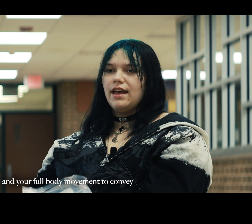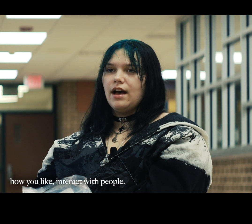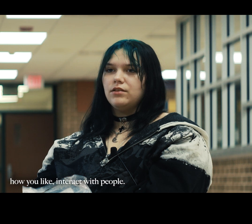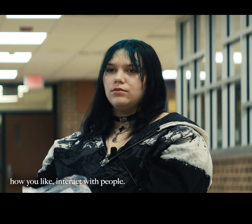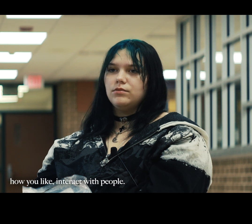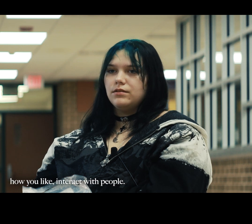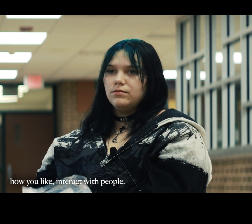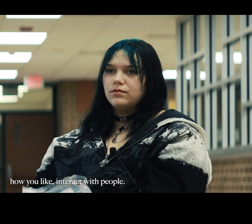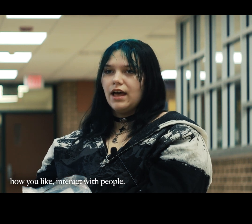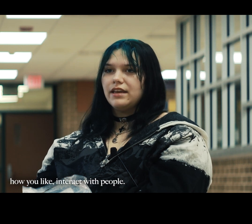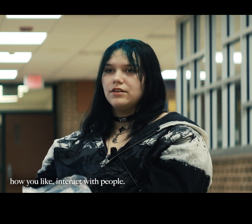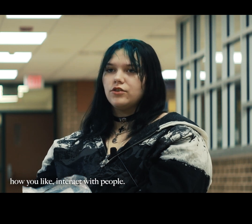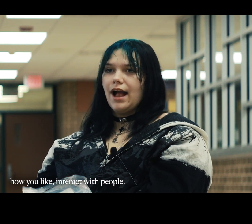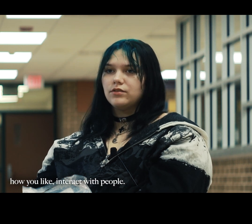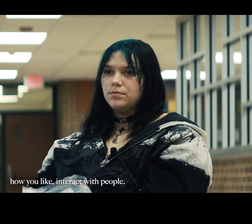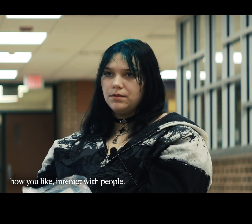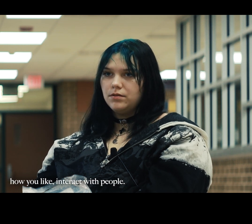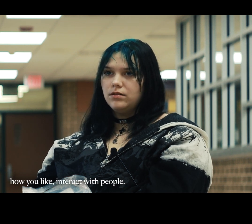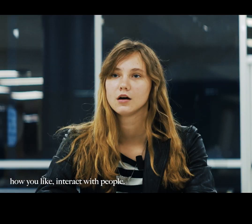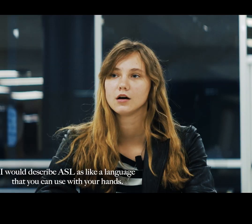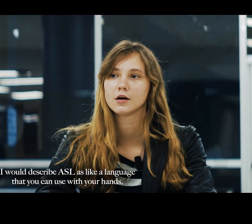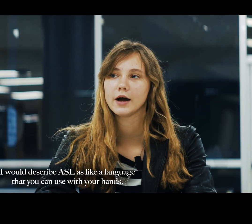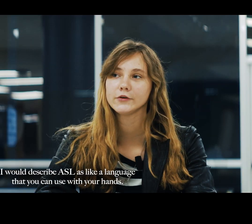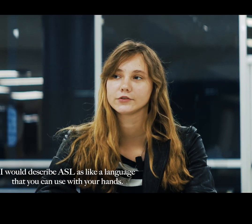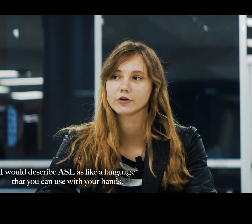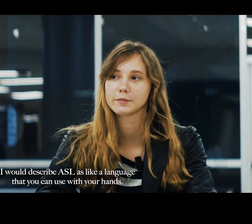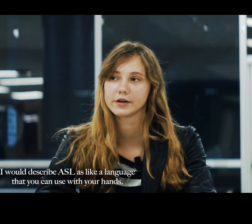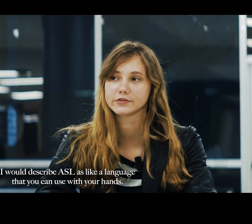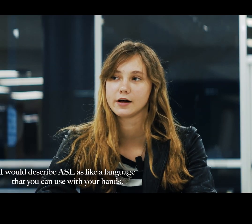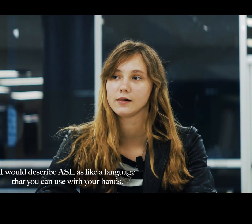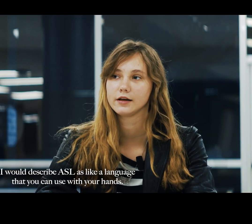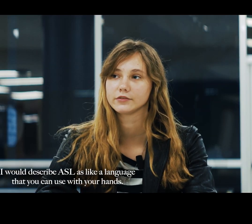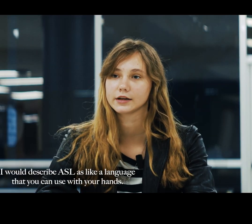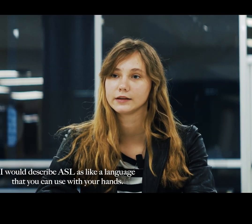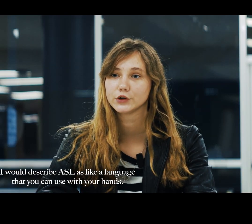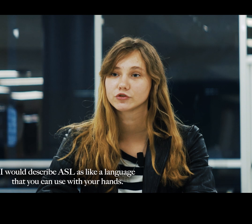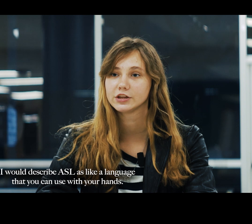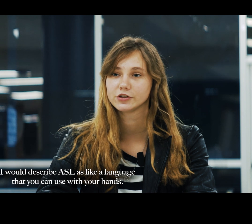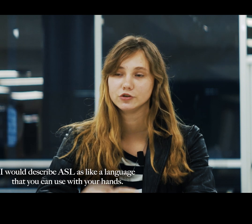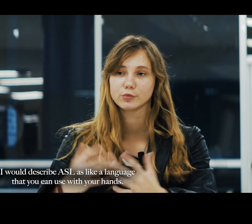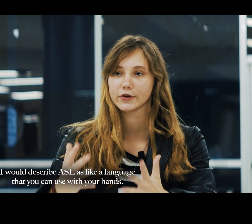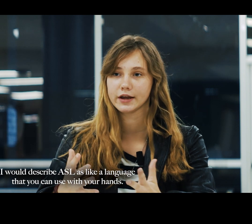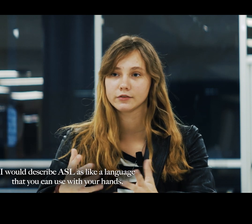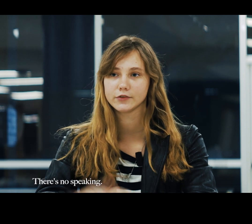how you interact with people. I would describe ASL as like a language that you can use with your hands. There's